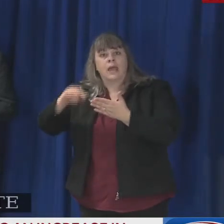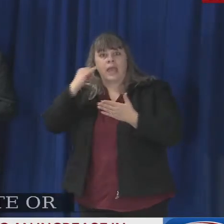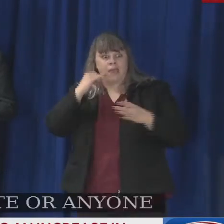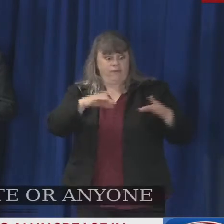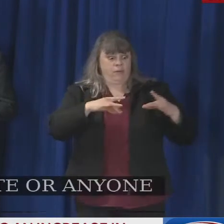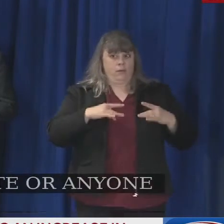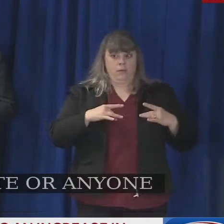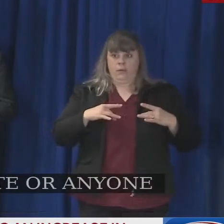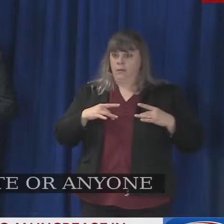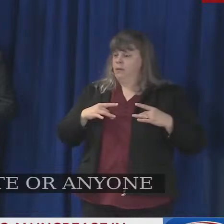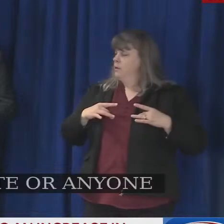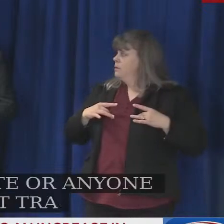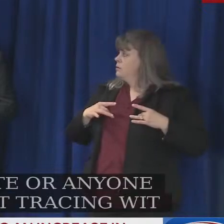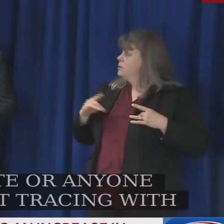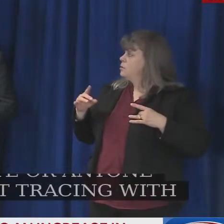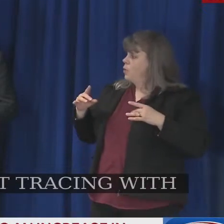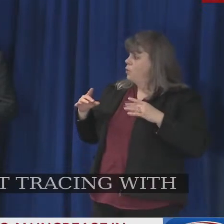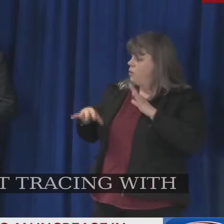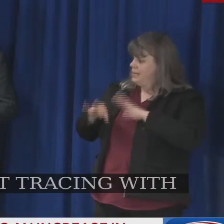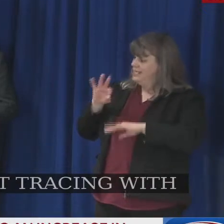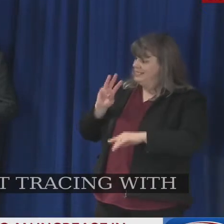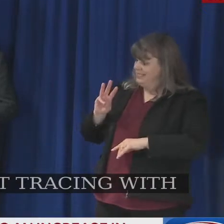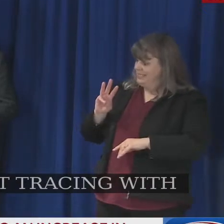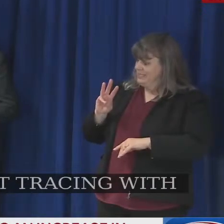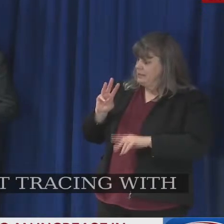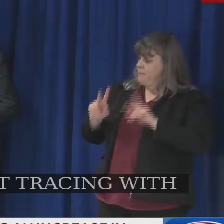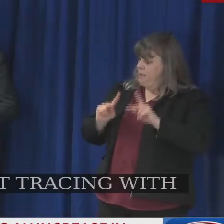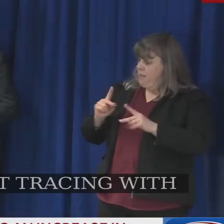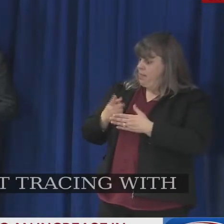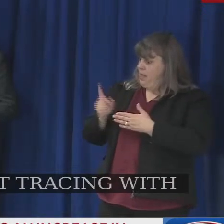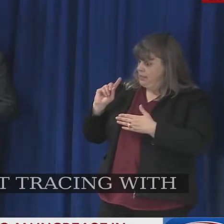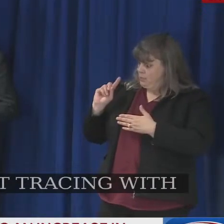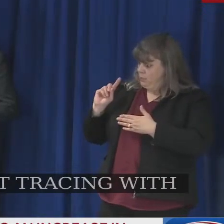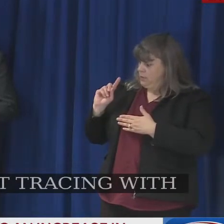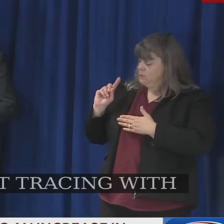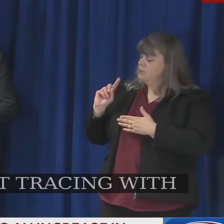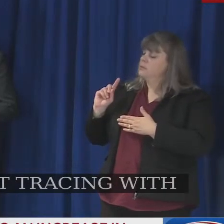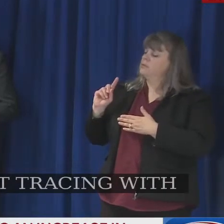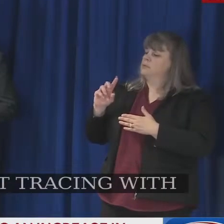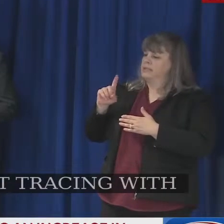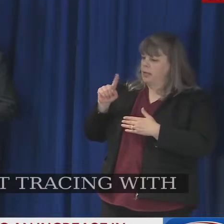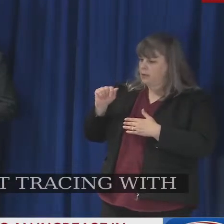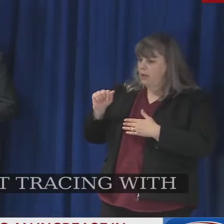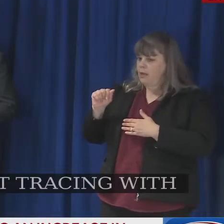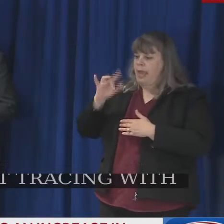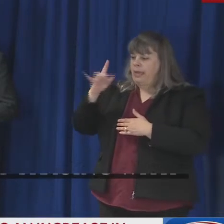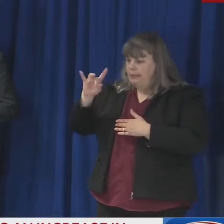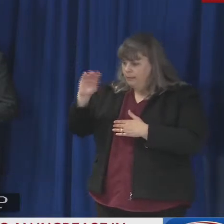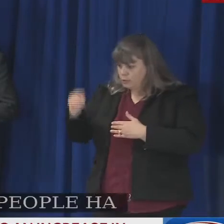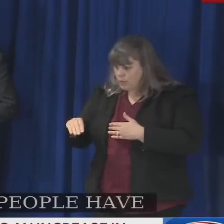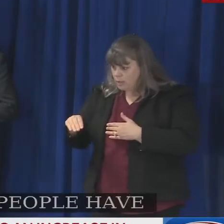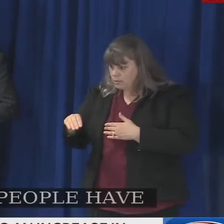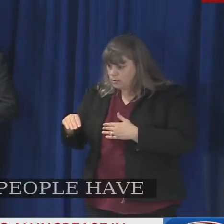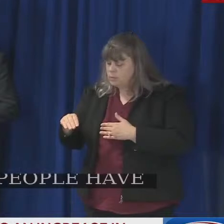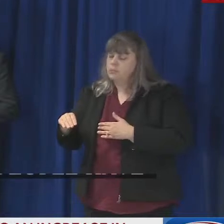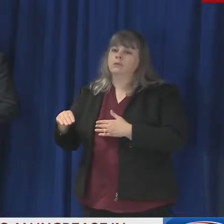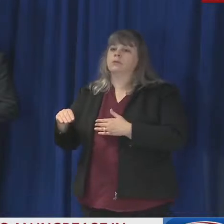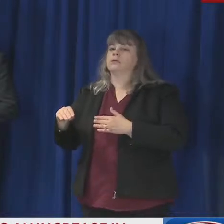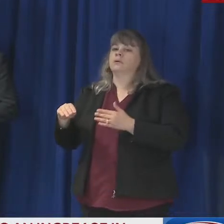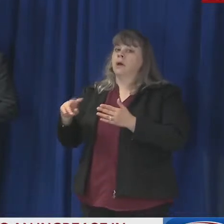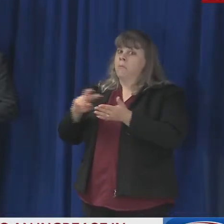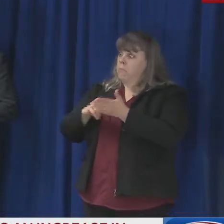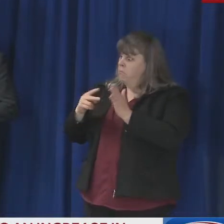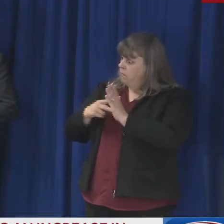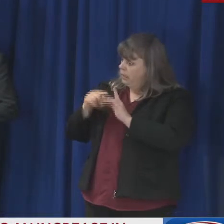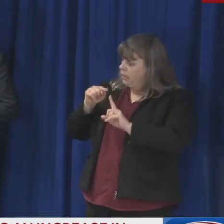okay, so you found out six people had the Delta variant last week of all of the positive cases. That's 18% into 33. So did you find out if